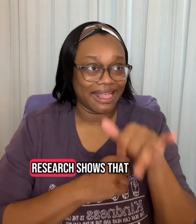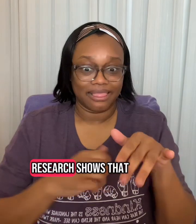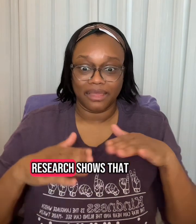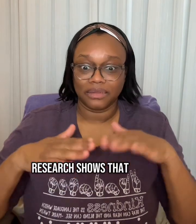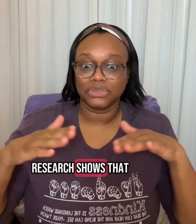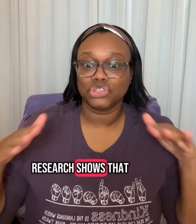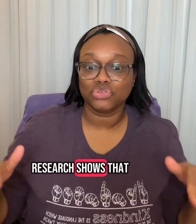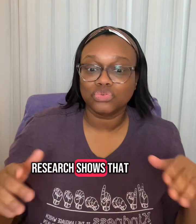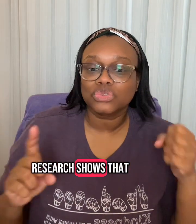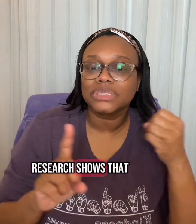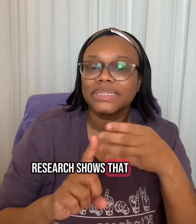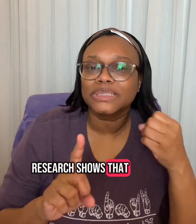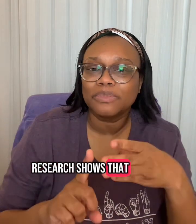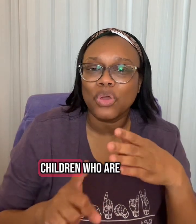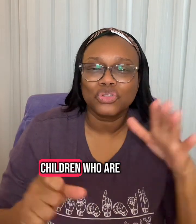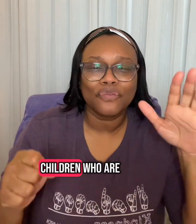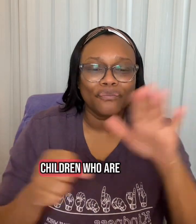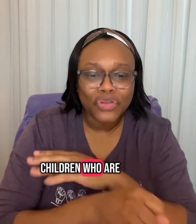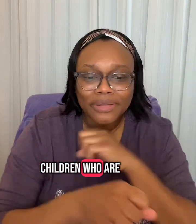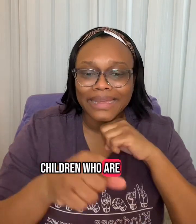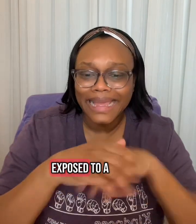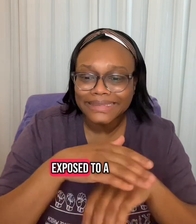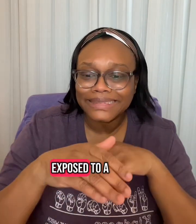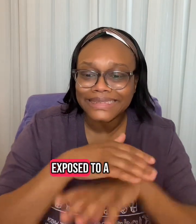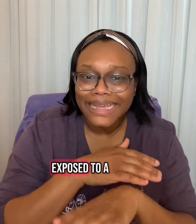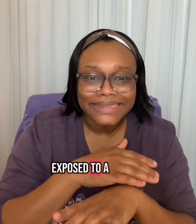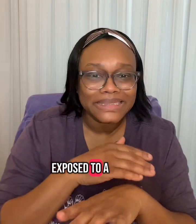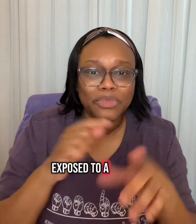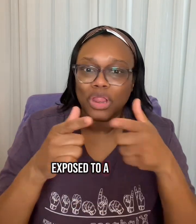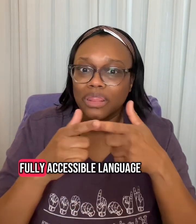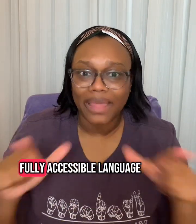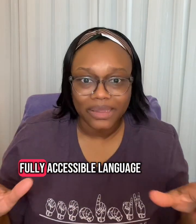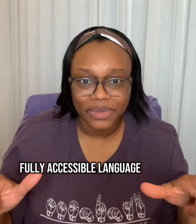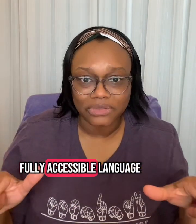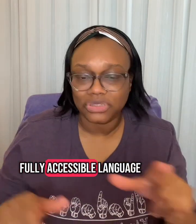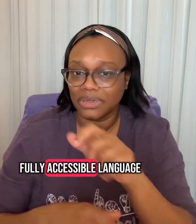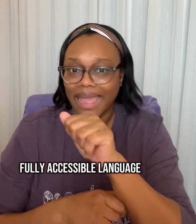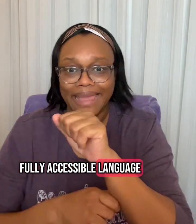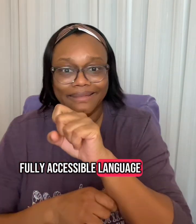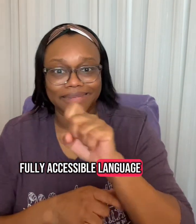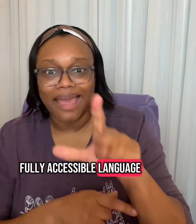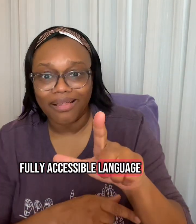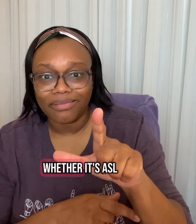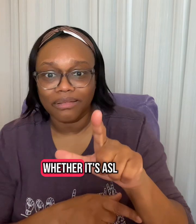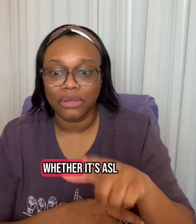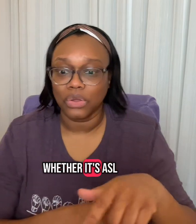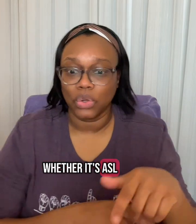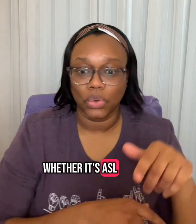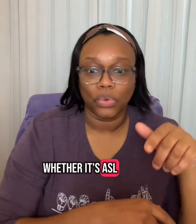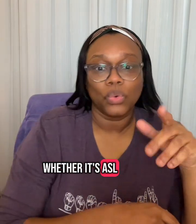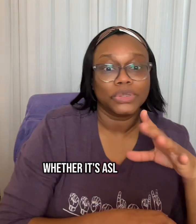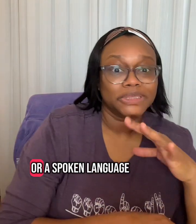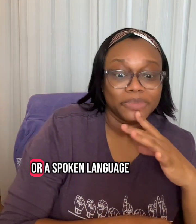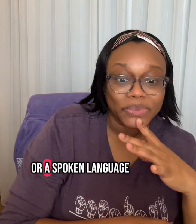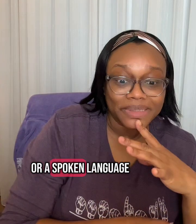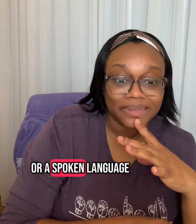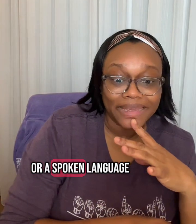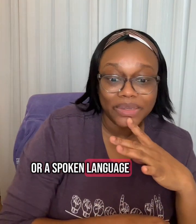Research shows that children who are exposed to a fully accessible language, whether it's ASL or a spoken